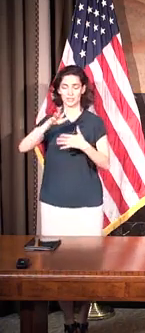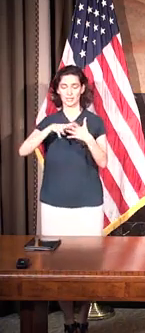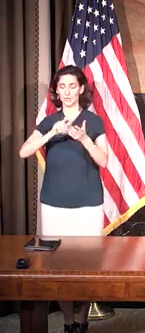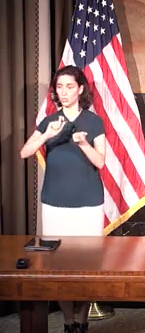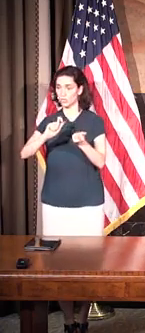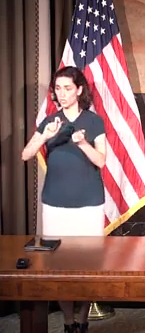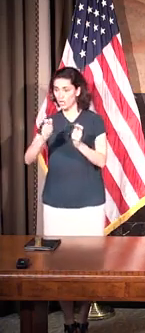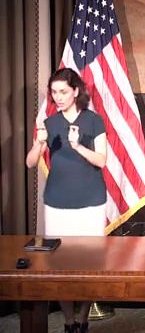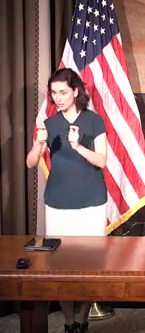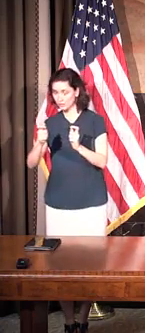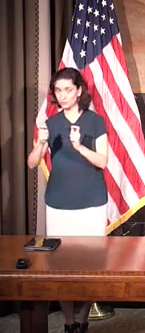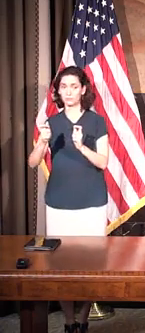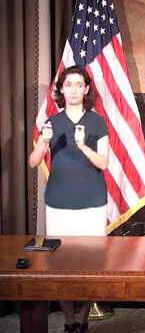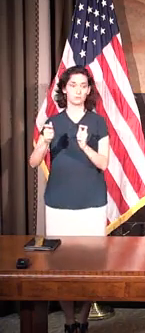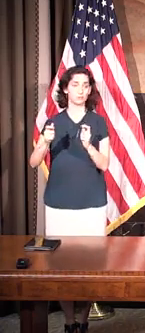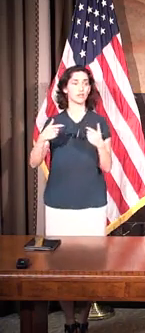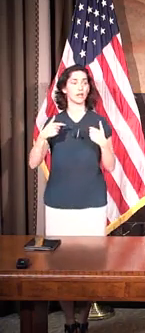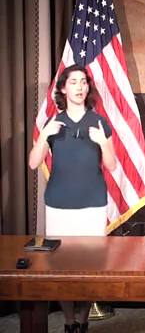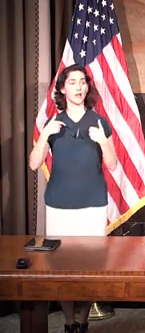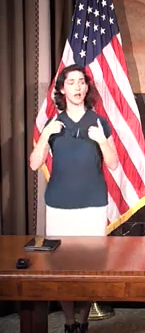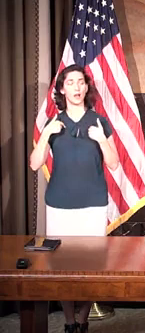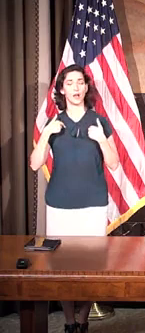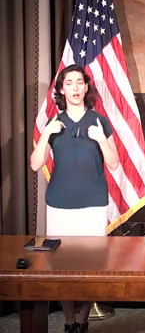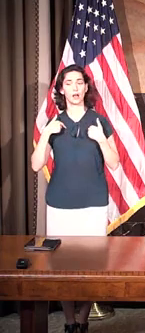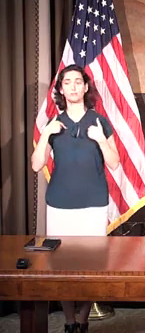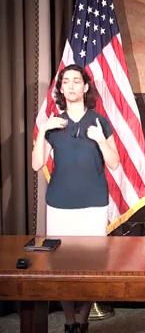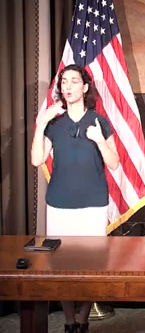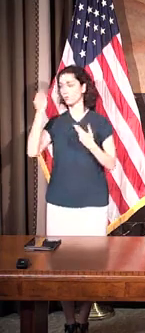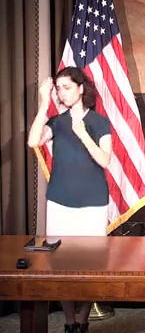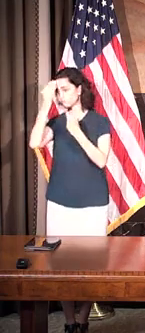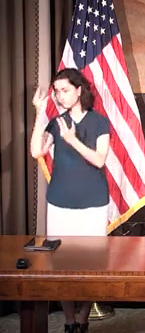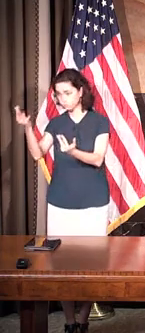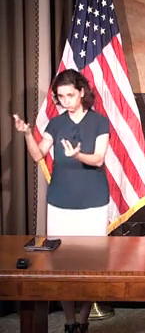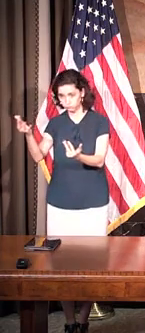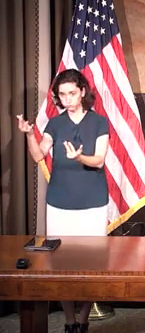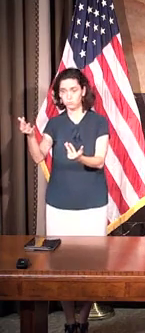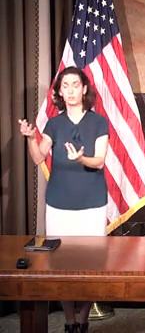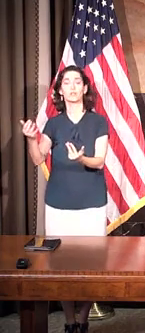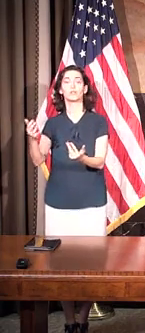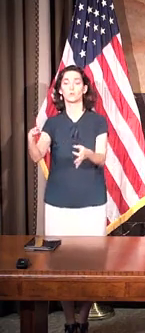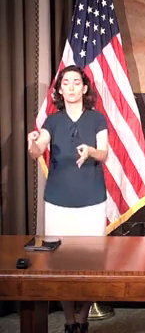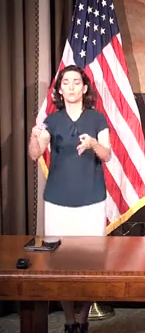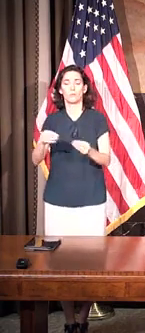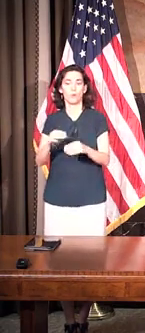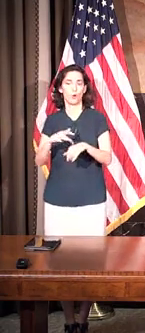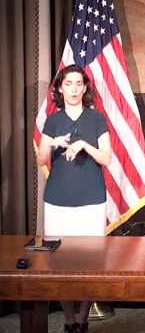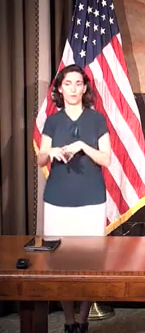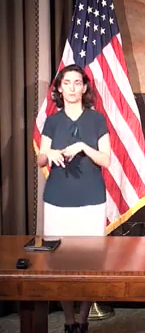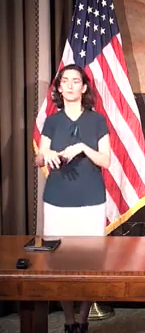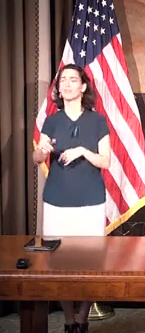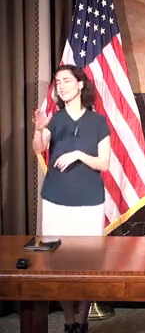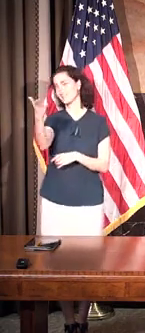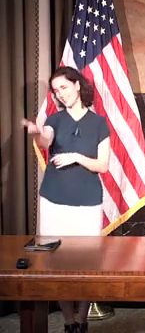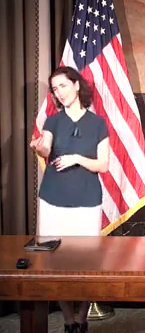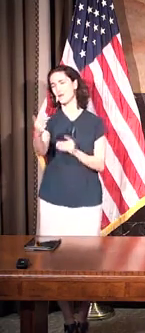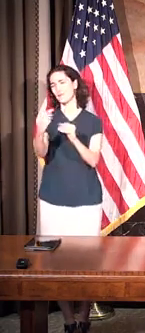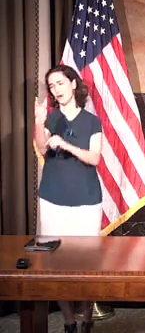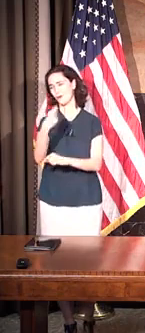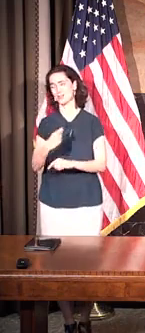schedule, I will let you all know, and we'll have a press conference earlier. And yes, I will take your